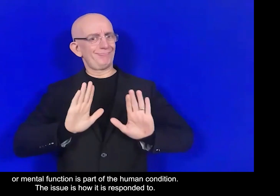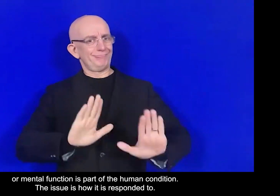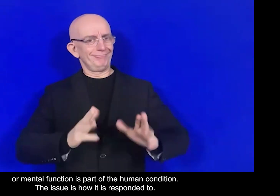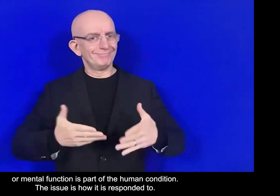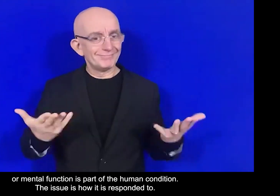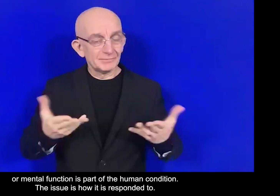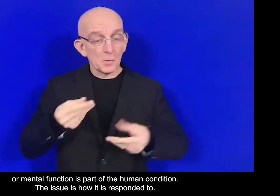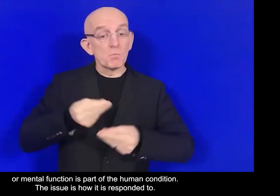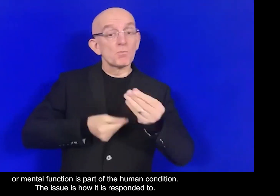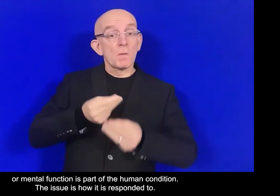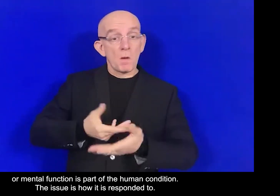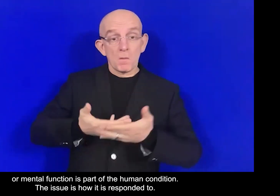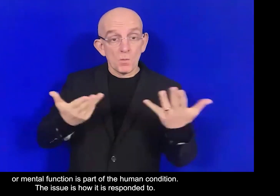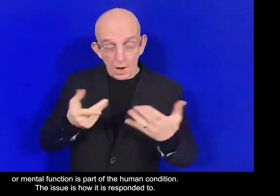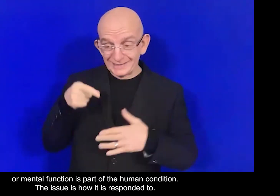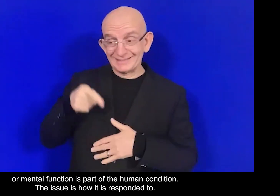to.